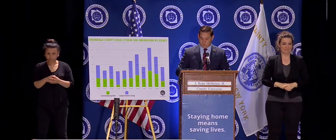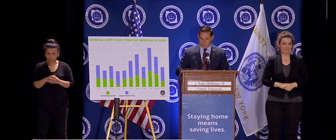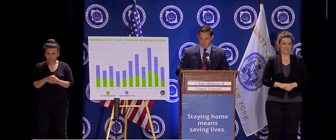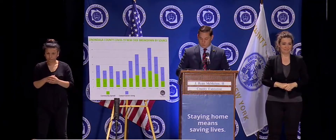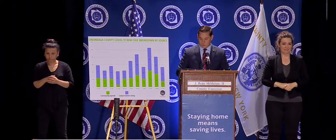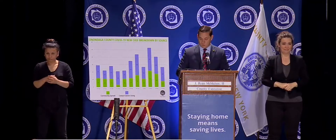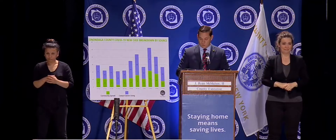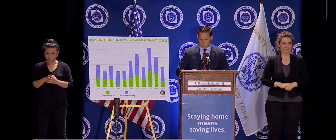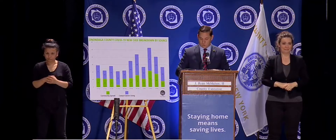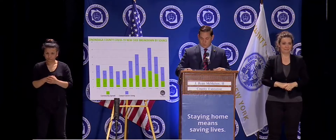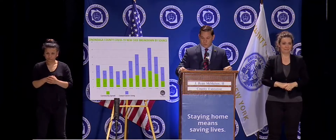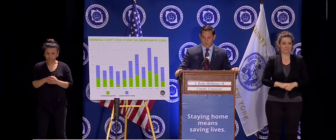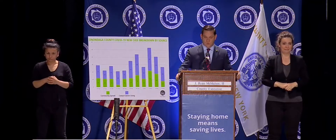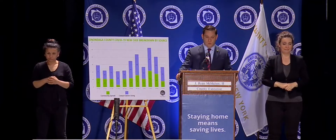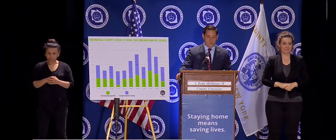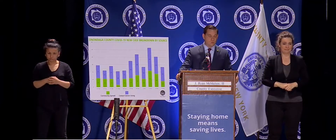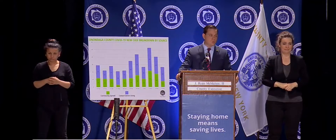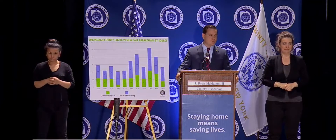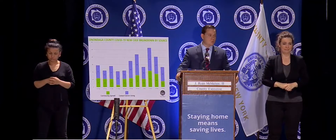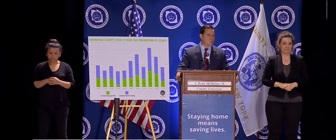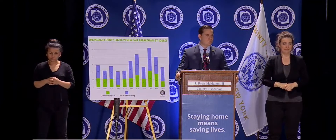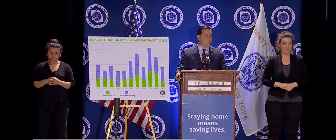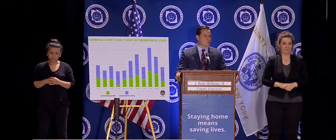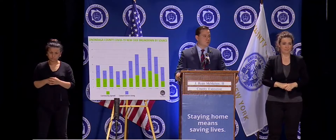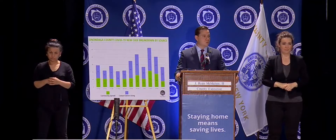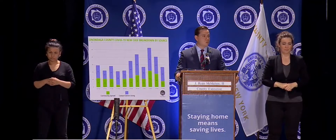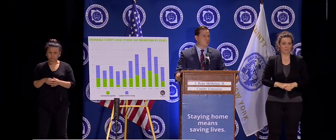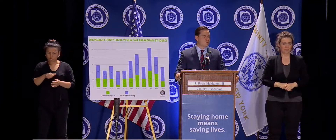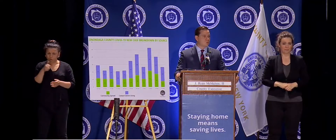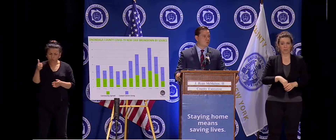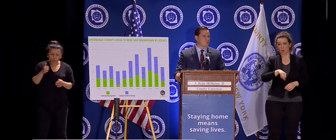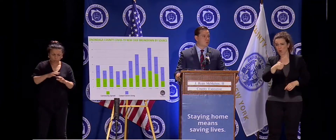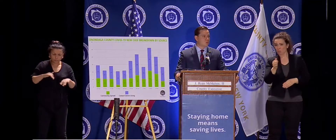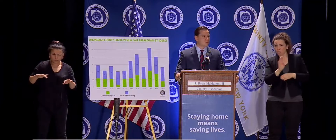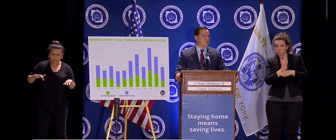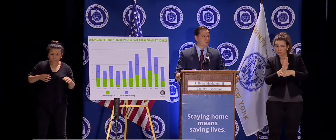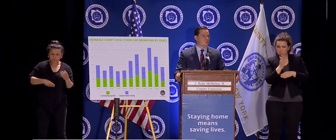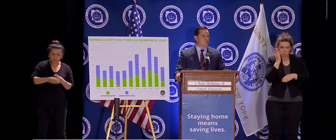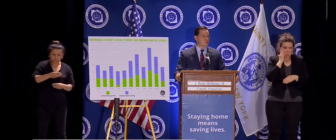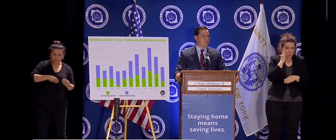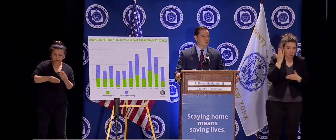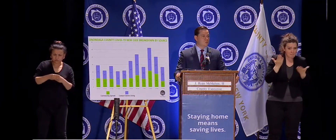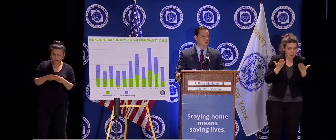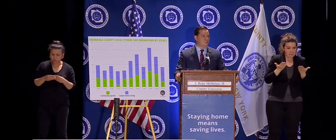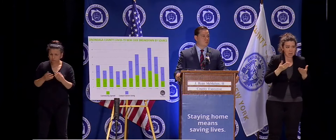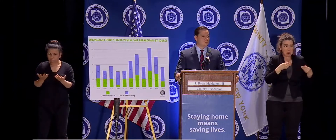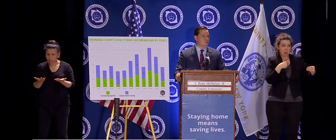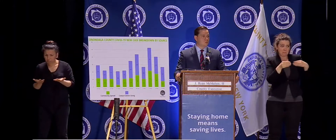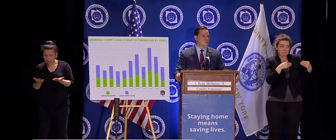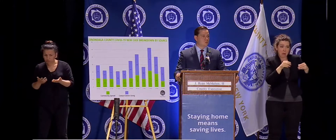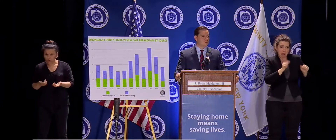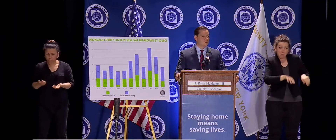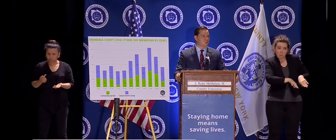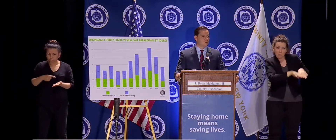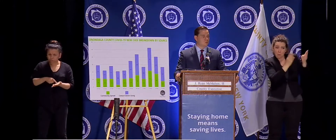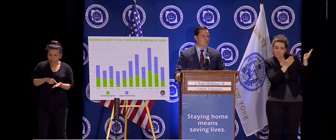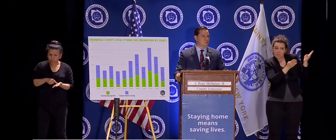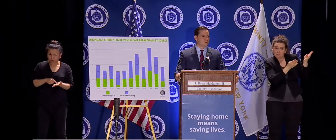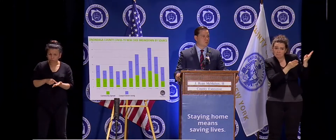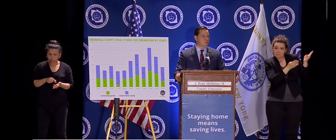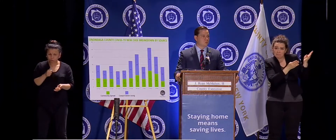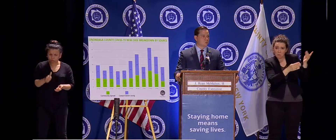Kinds of businesses that you're aware of that might loosen up and start